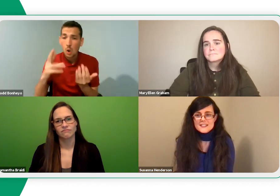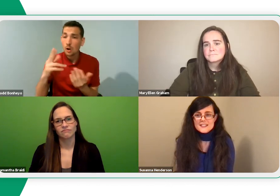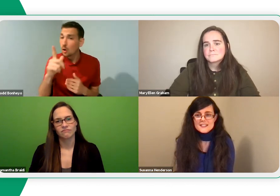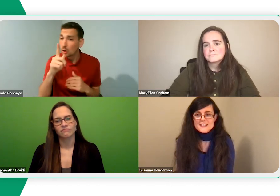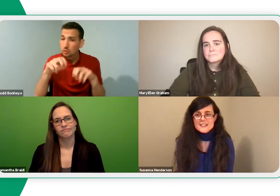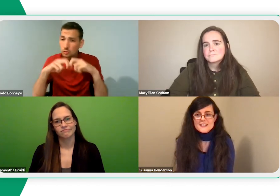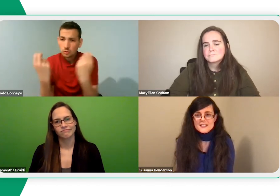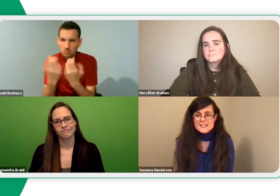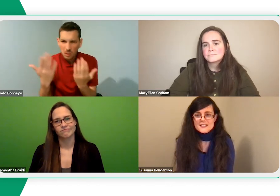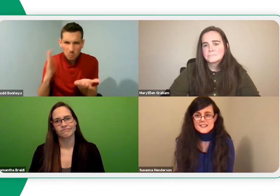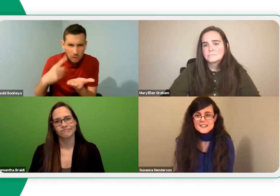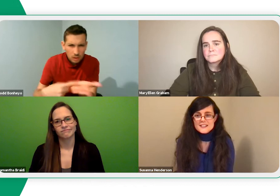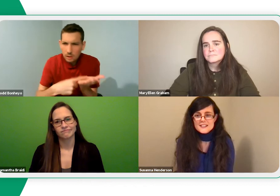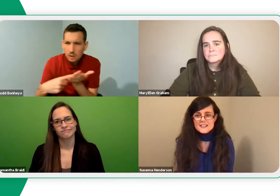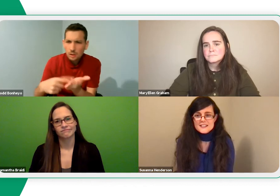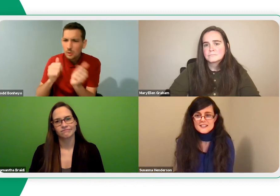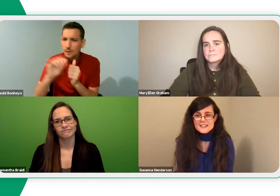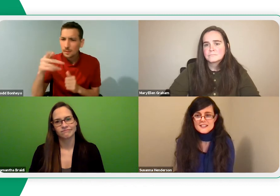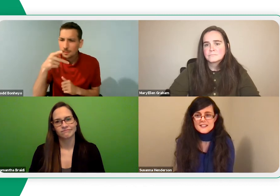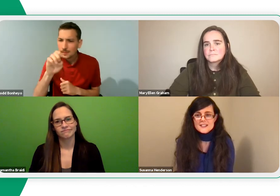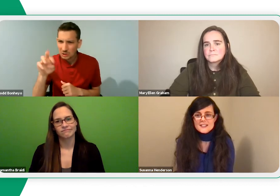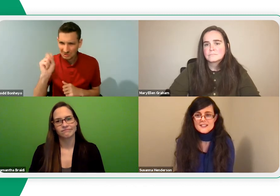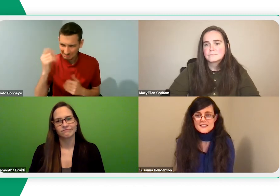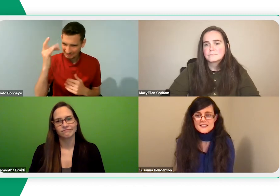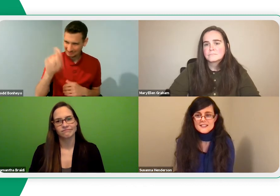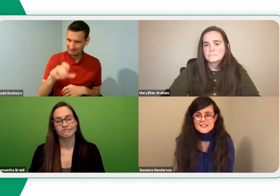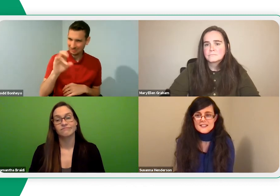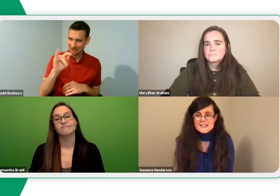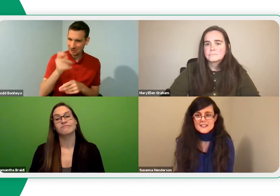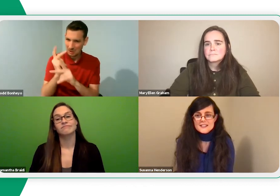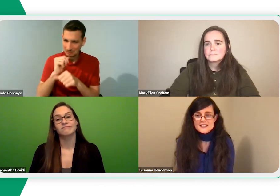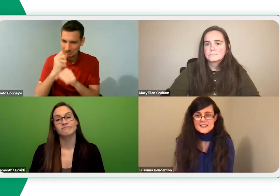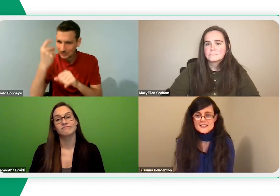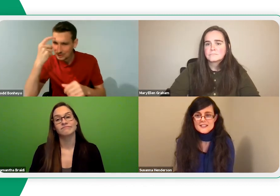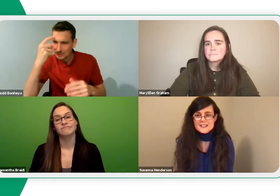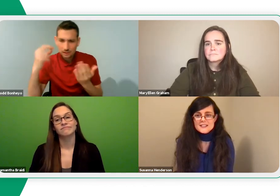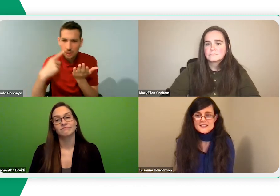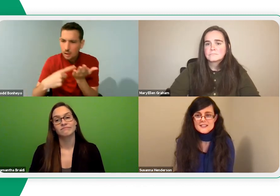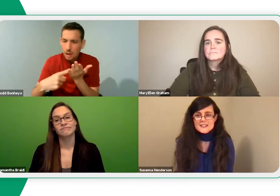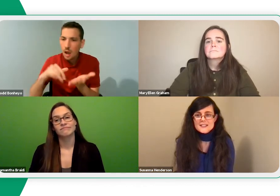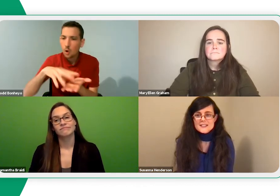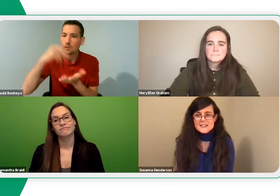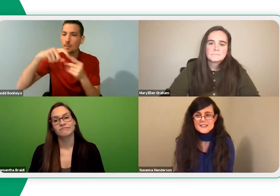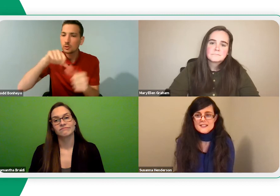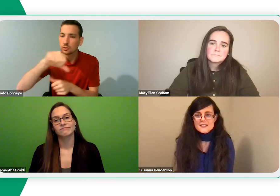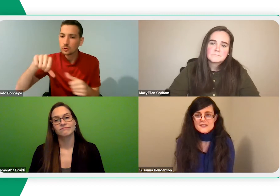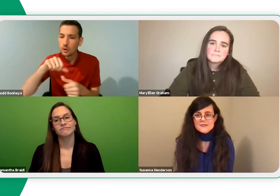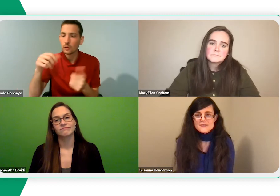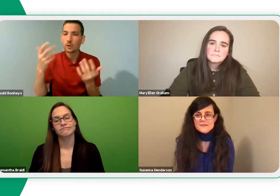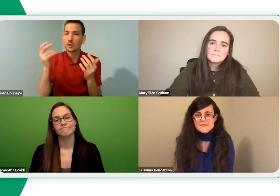questions, and then they'll start to do some investigating on their own. Maybe during lunch, they'll sit down and ask questions and say,